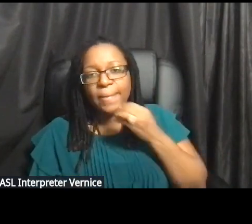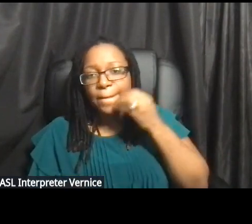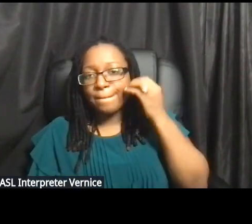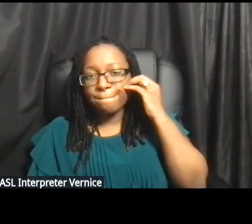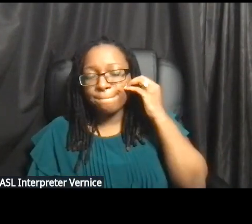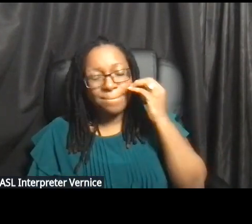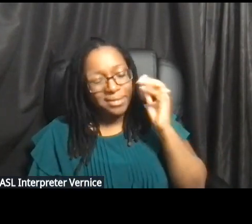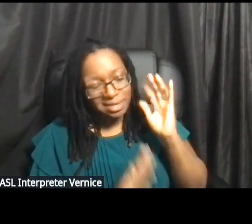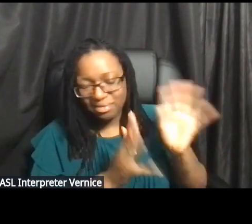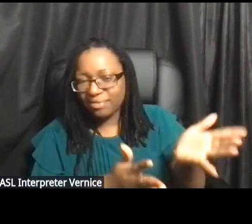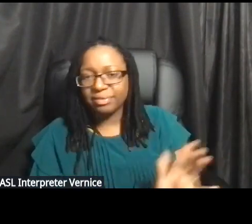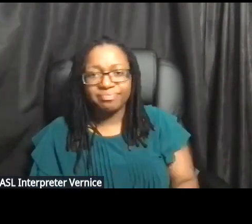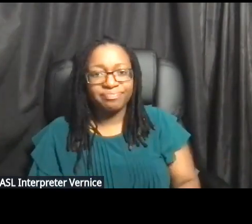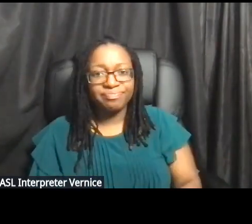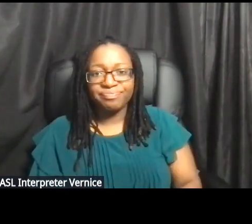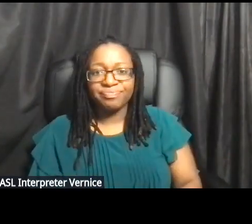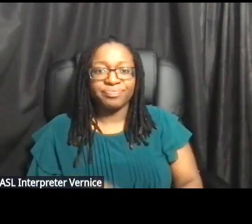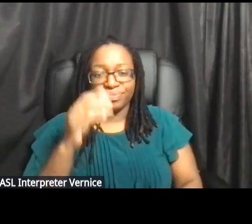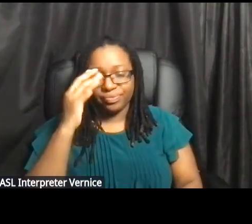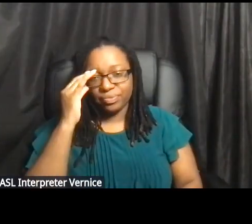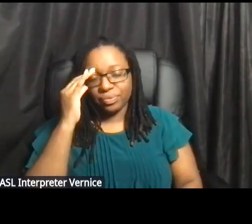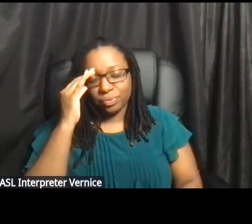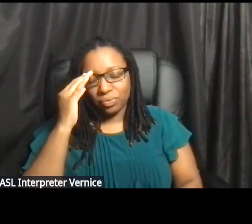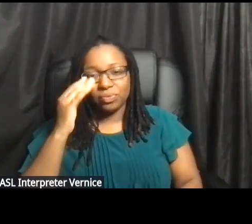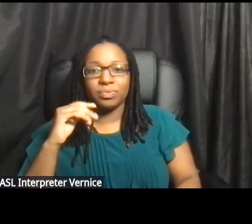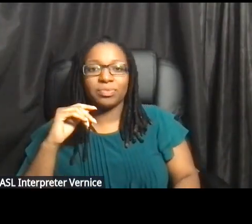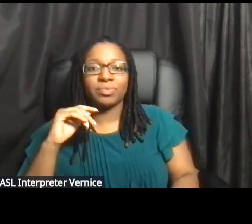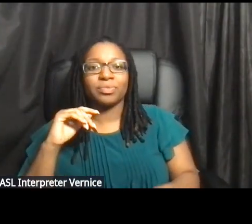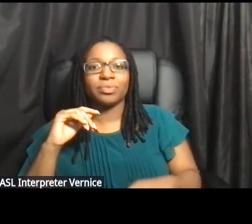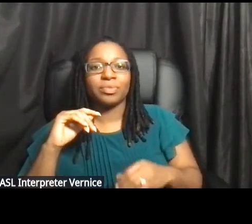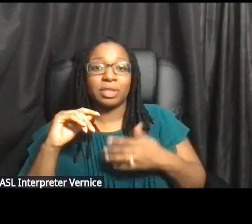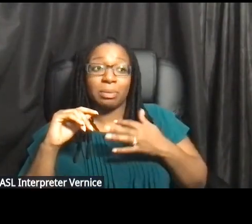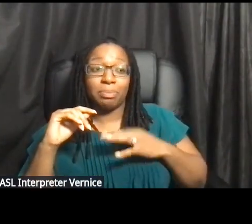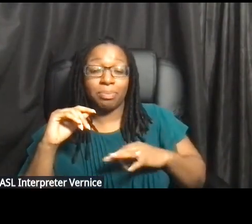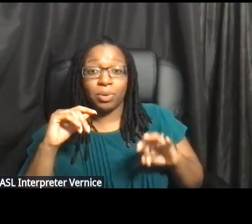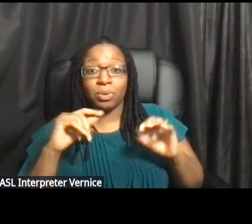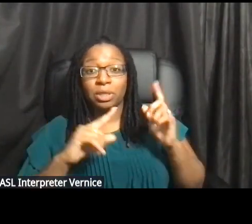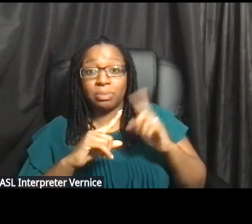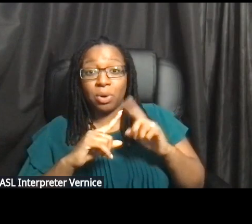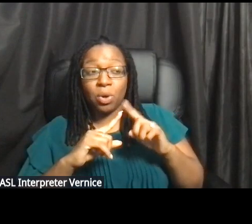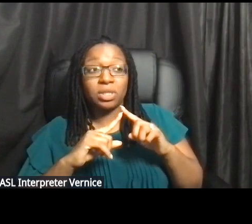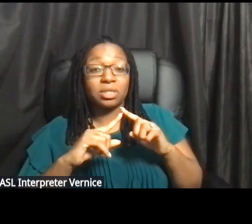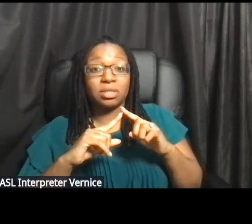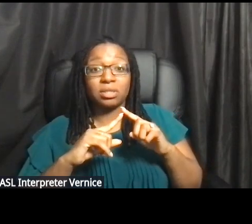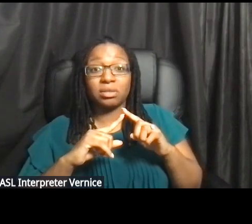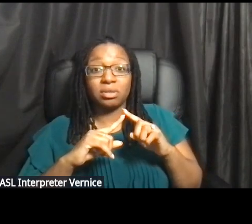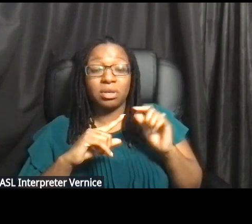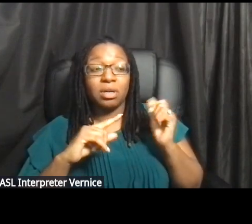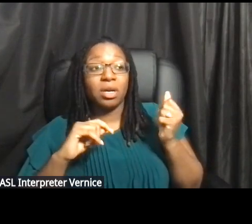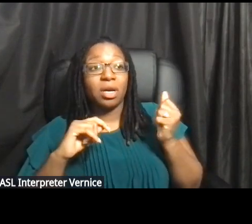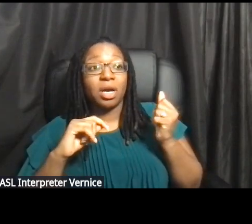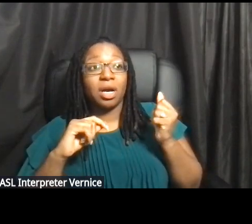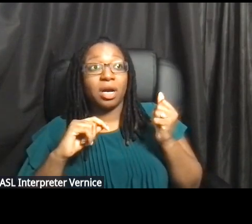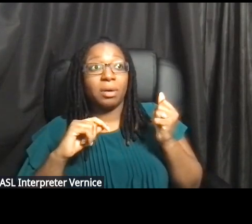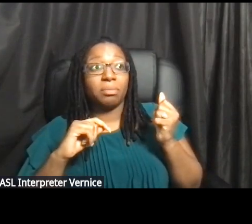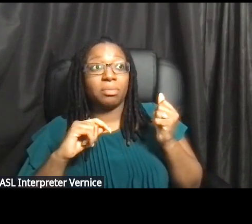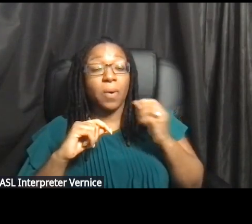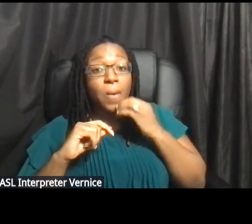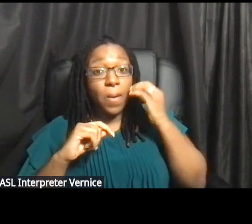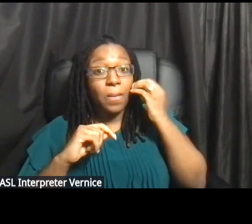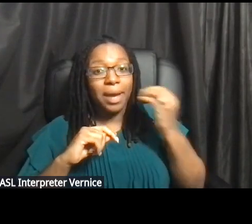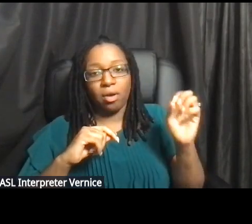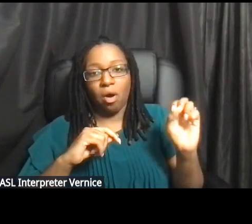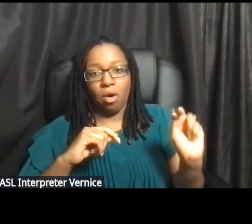behind. Bonus points, leave it behind and on, so digitally it looks like you never left. In your phone's